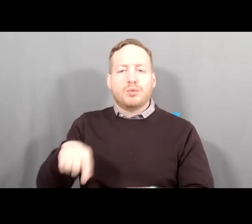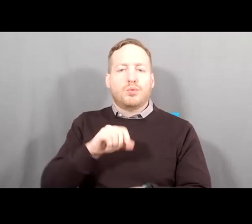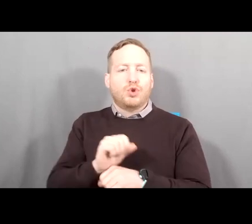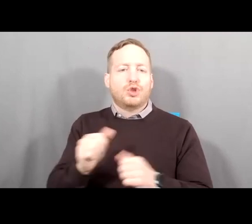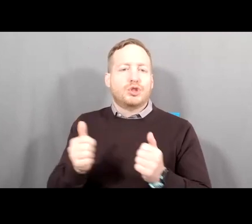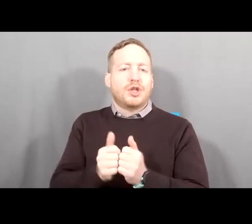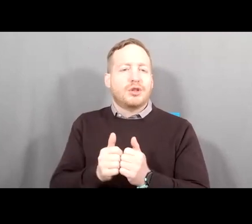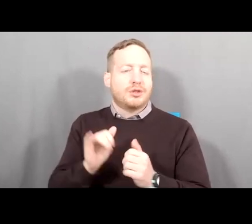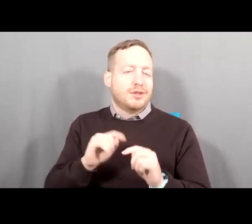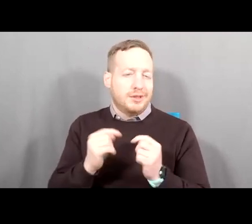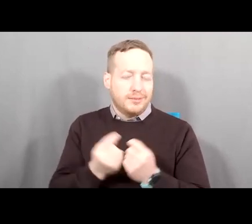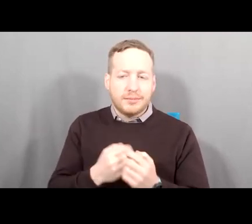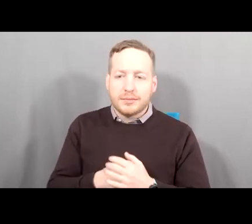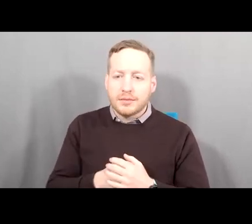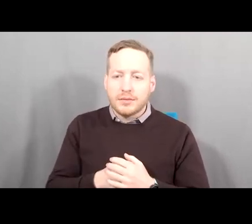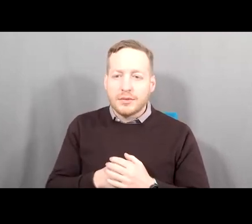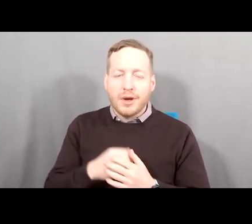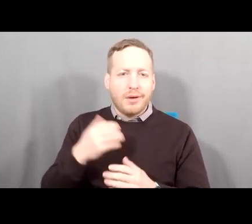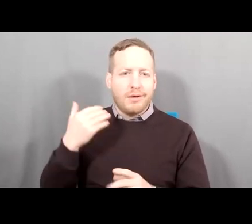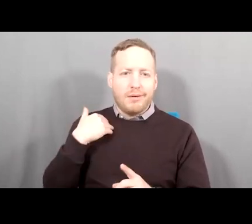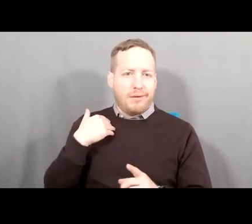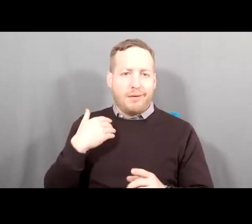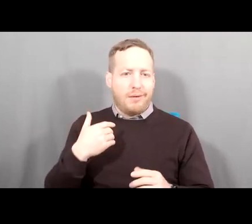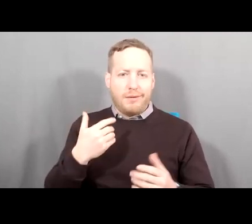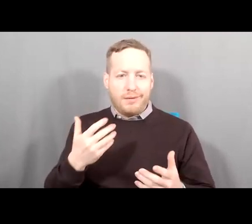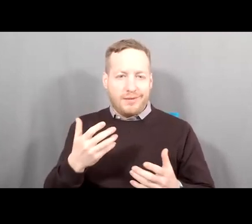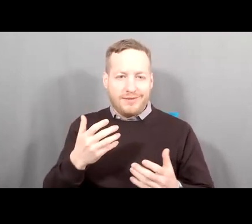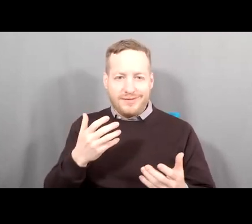And there were different parts of that we were going to work together as a team.